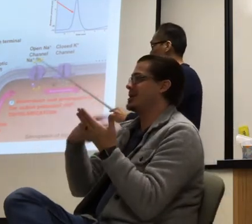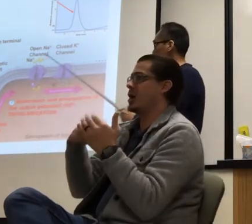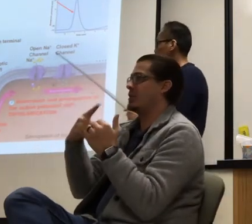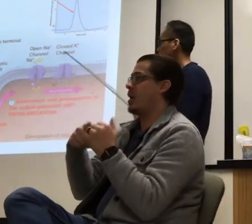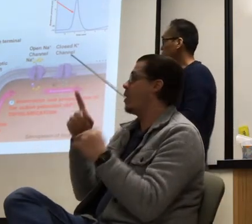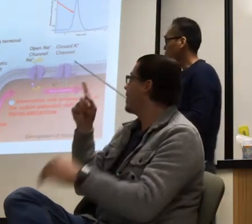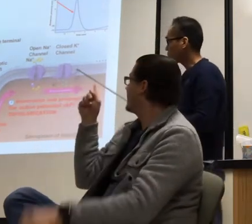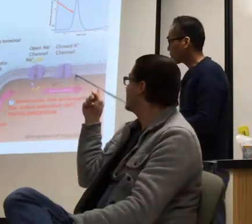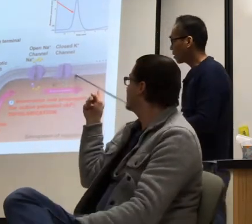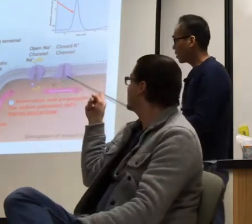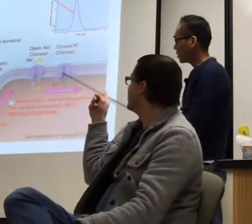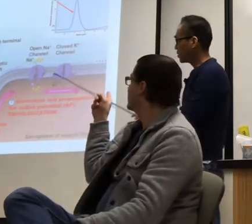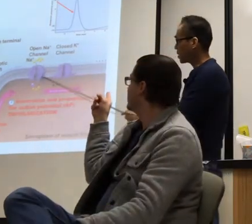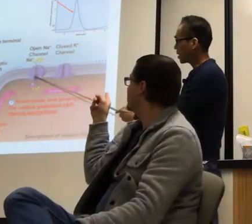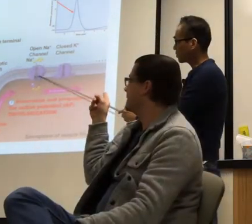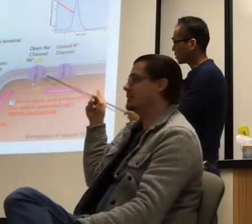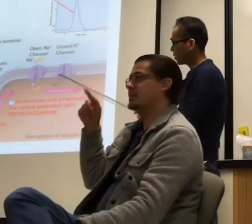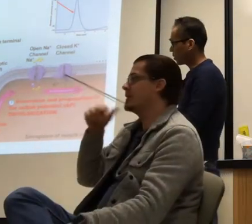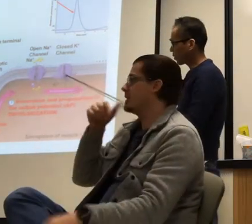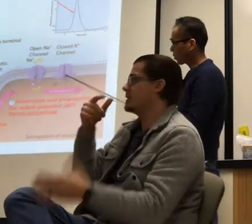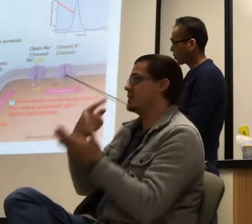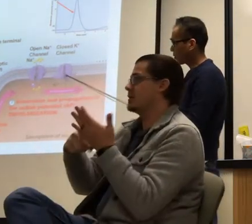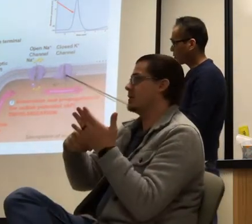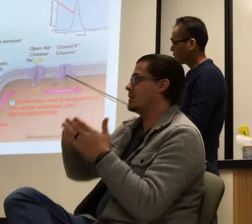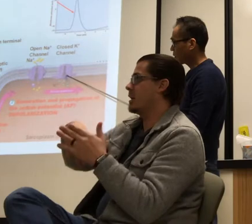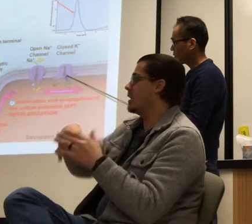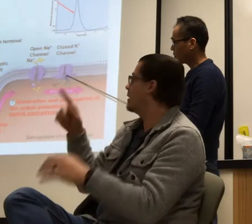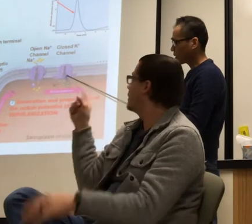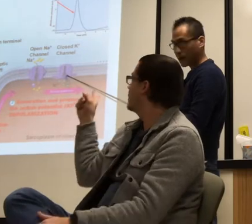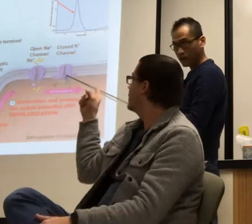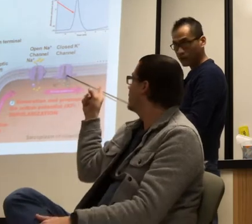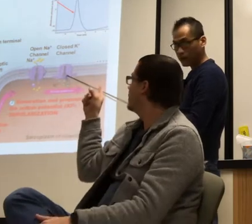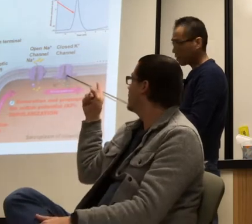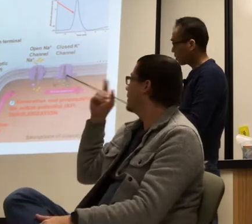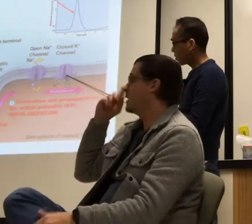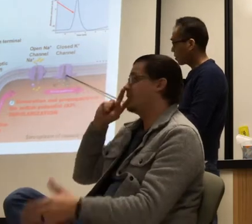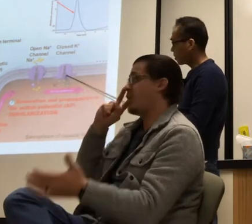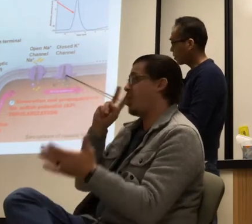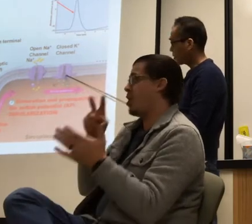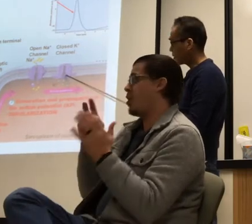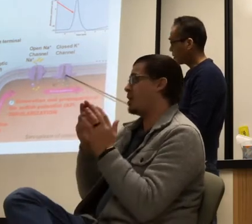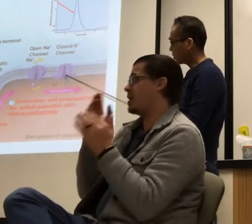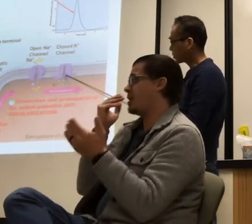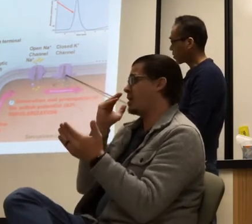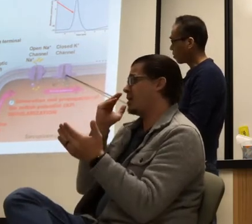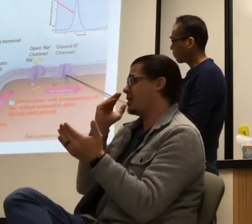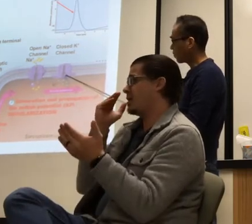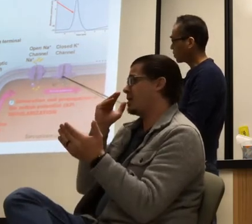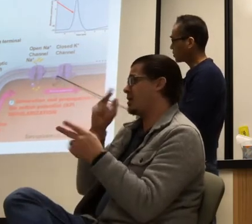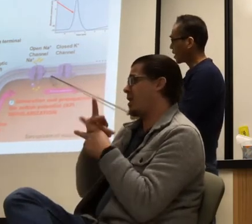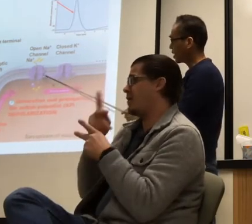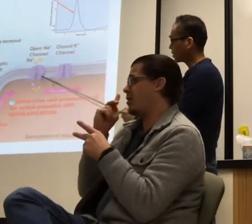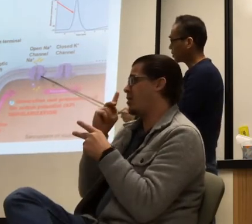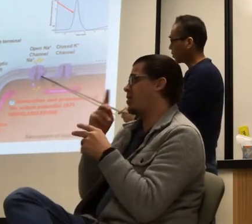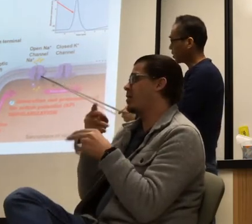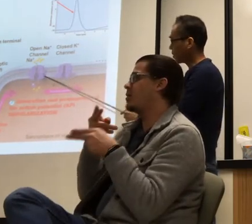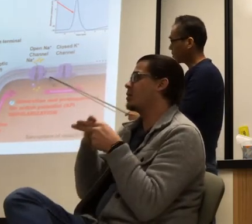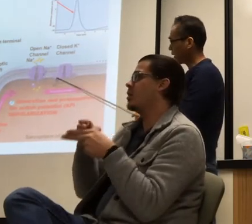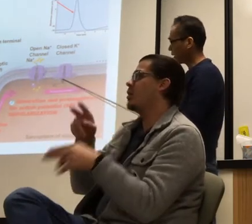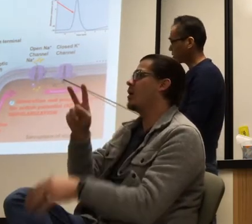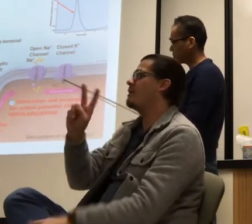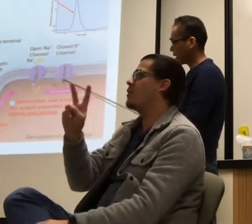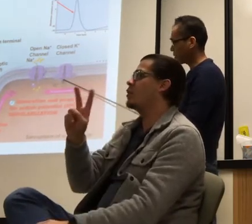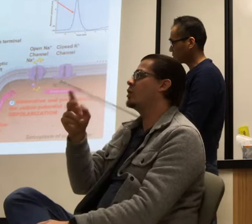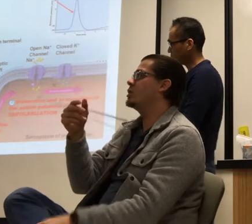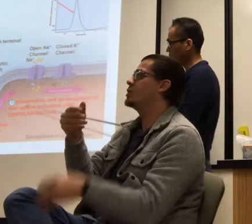these channels. These channels here, if you look carefully, these are called voltage-gated sodium